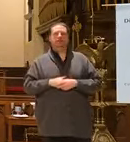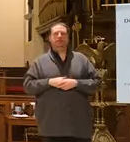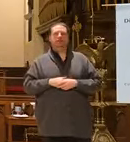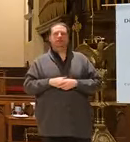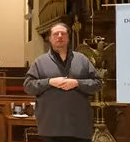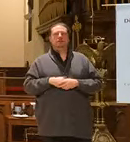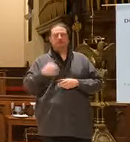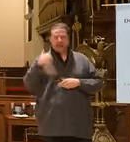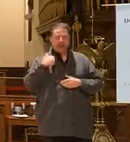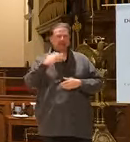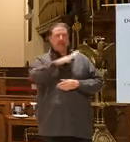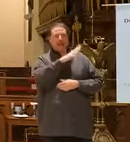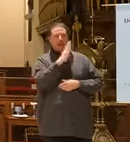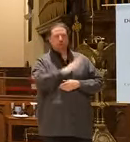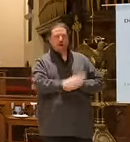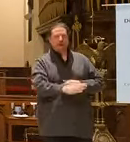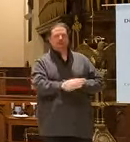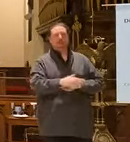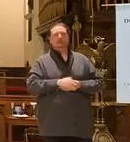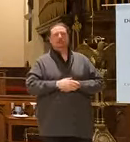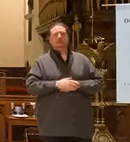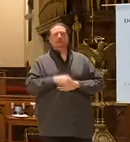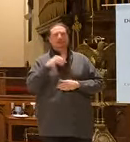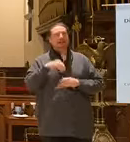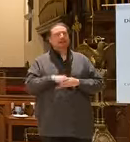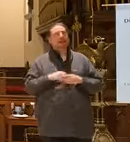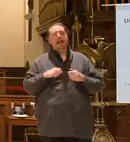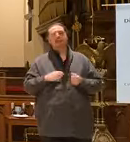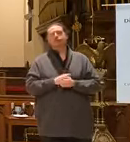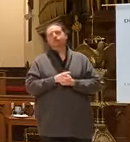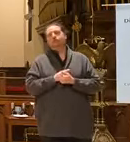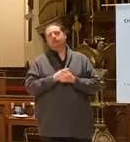is a crack in everything.